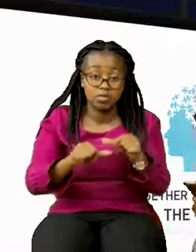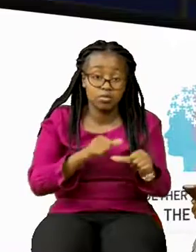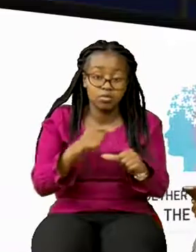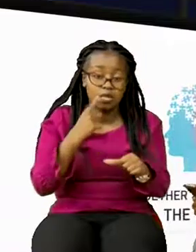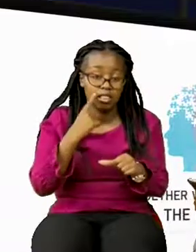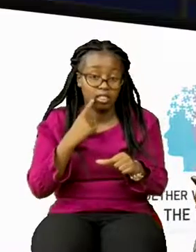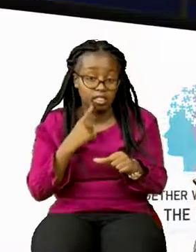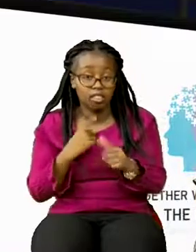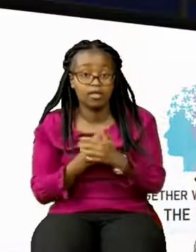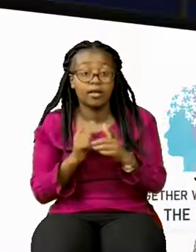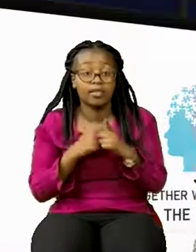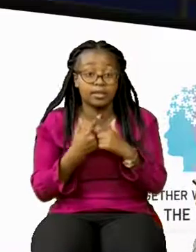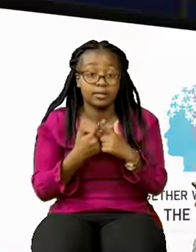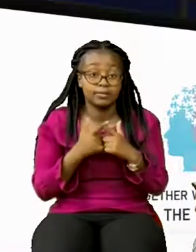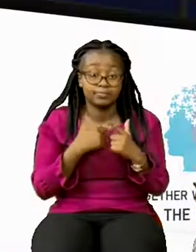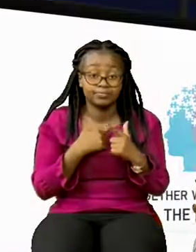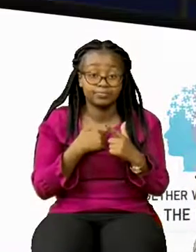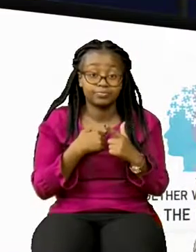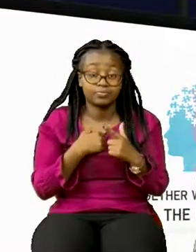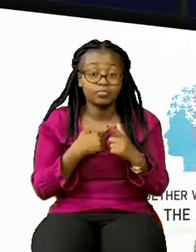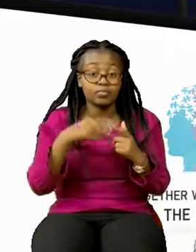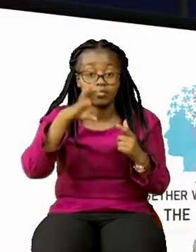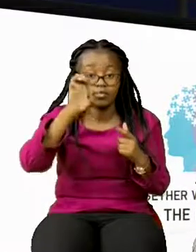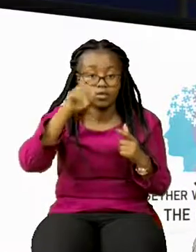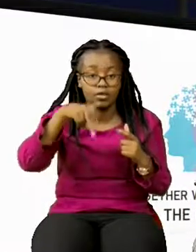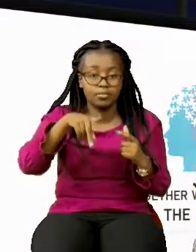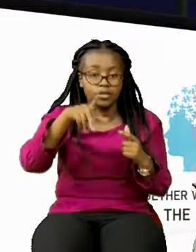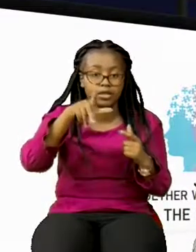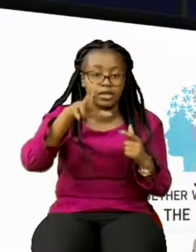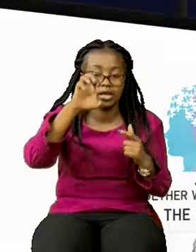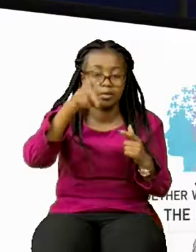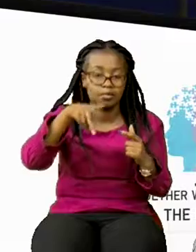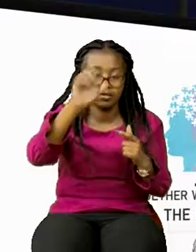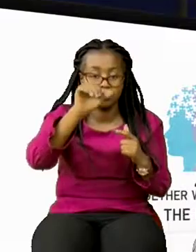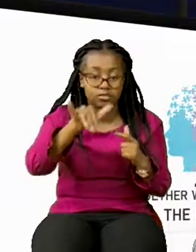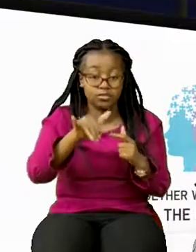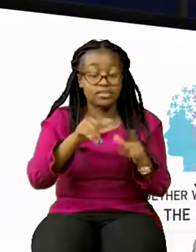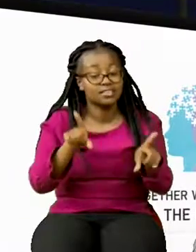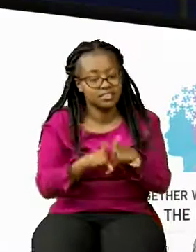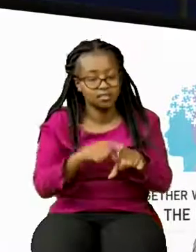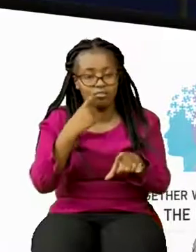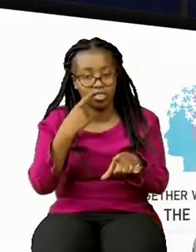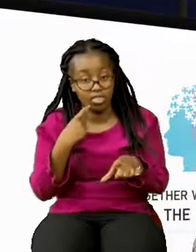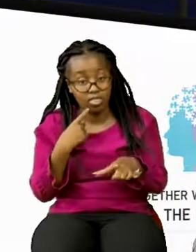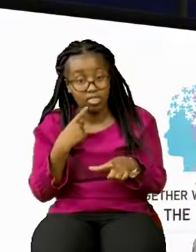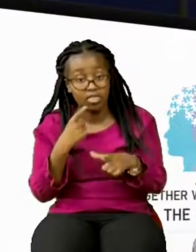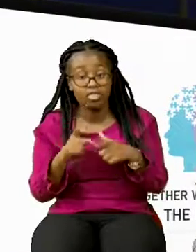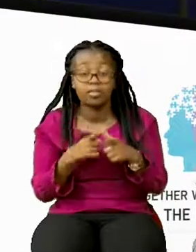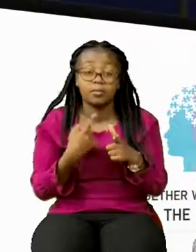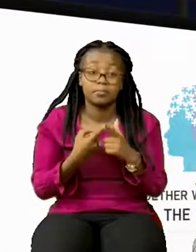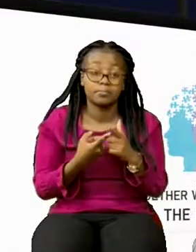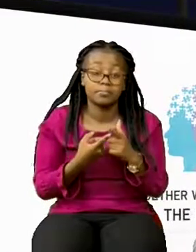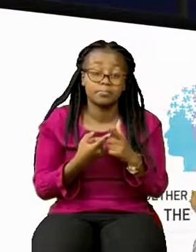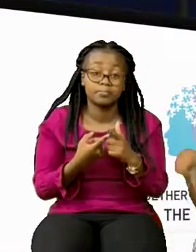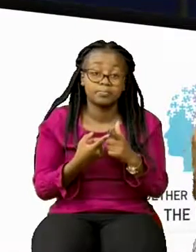convulsive disorder. So you will find also epilepsy comes along with that, where your child will be having